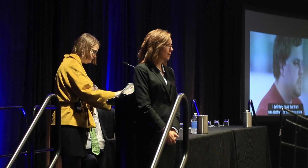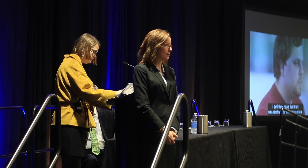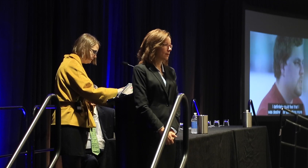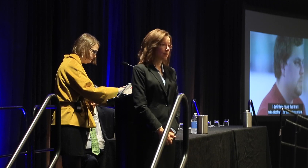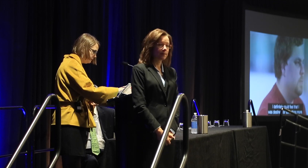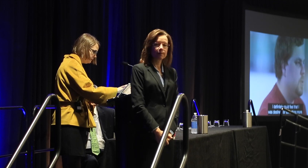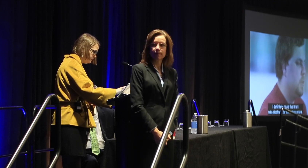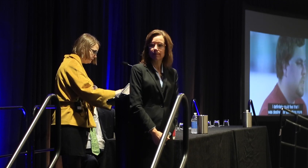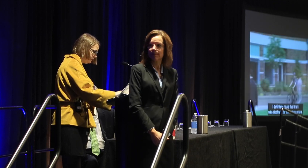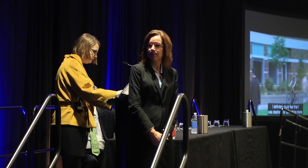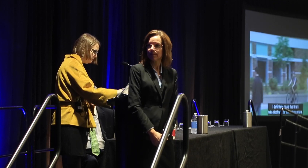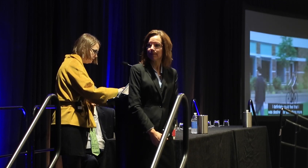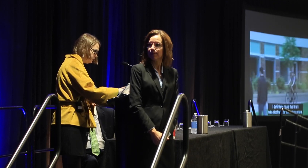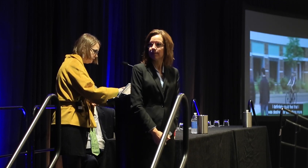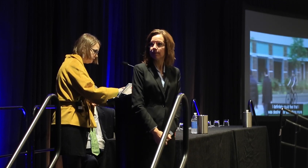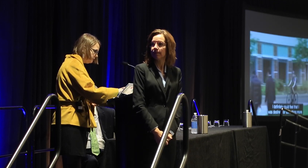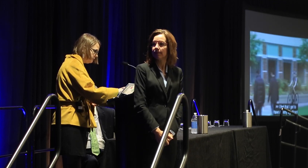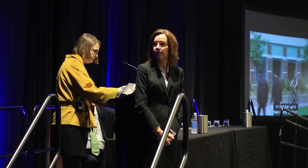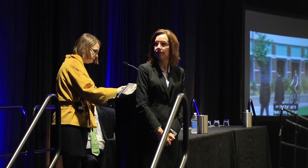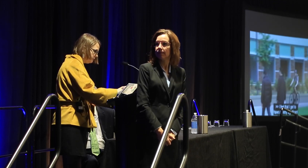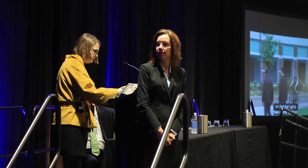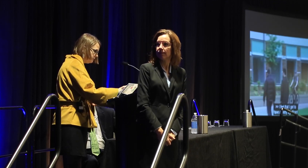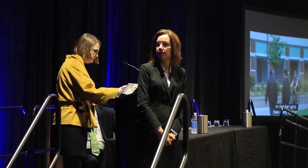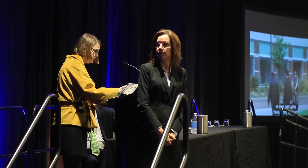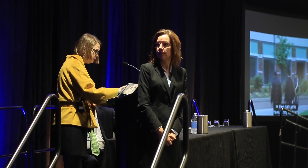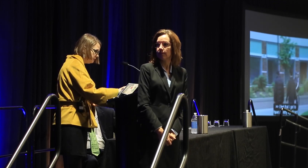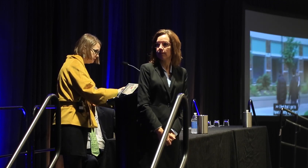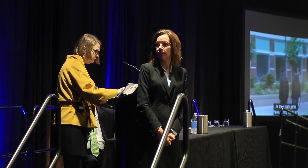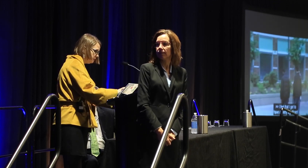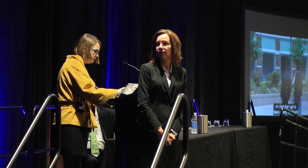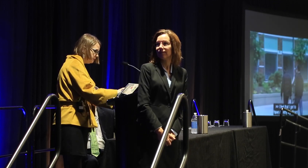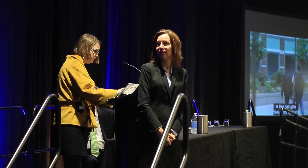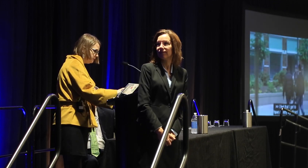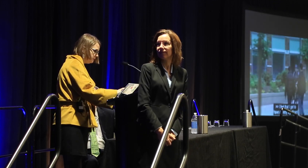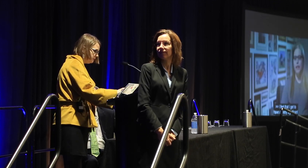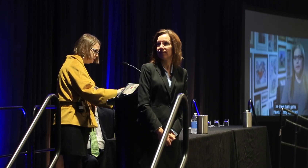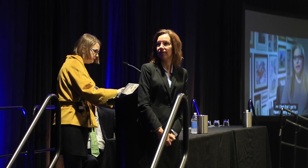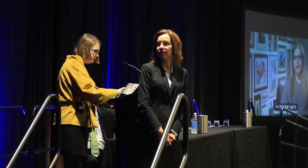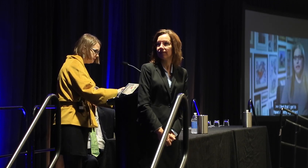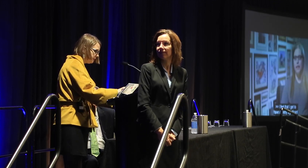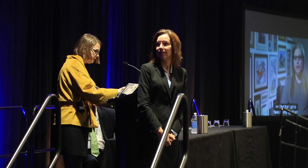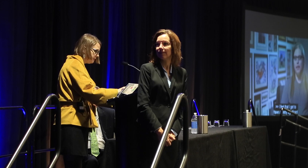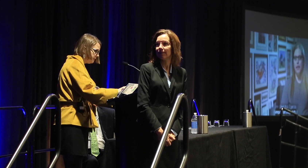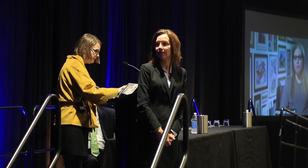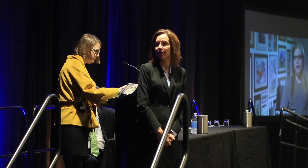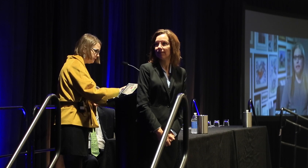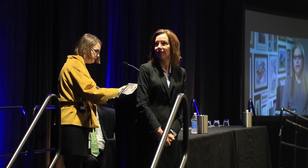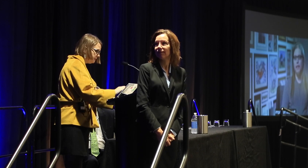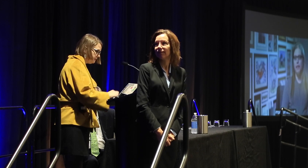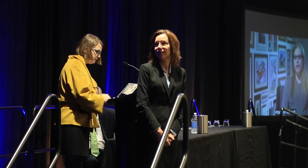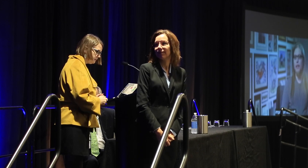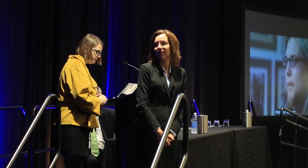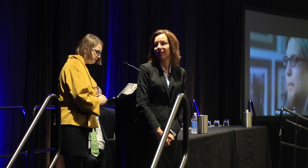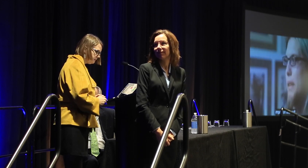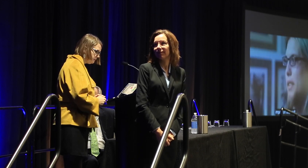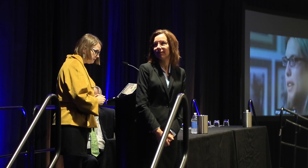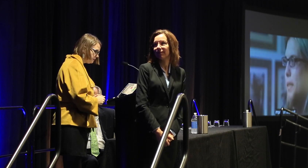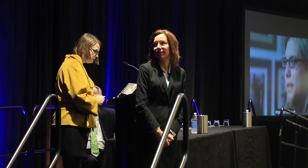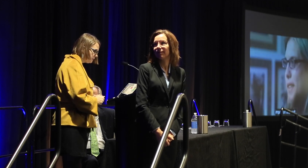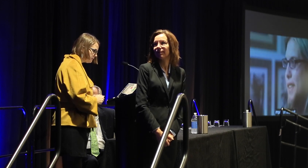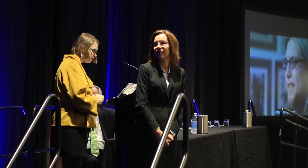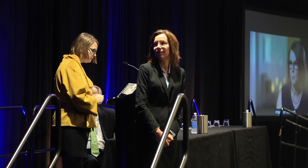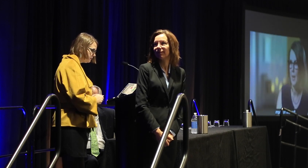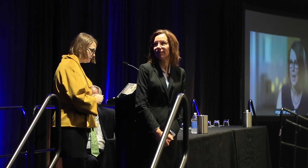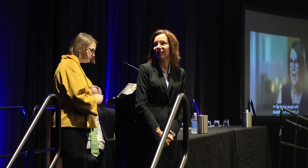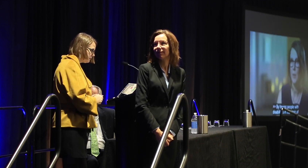feel that I was destined for something more. I feel like I get to have a pretty significant impact on